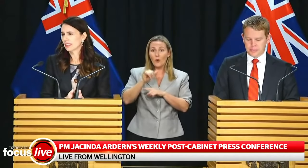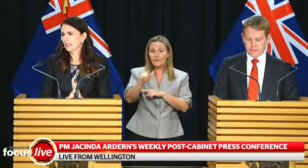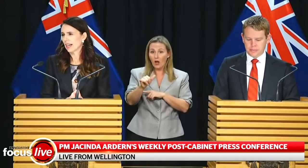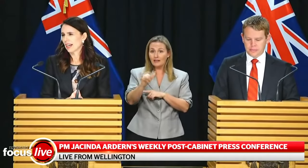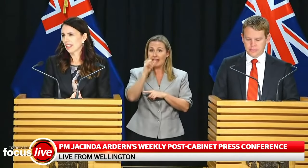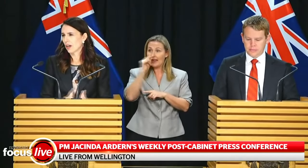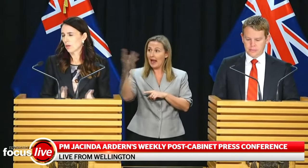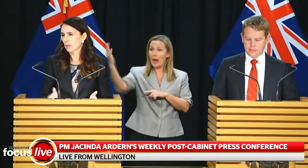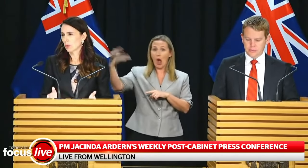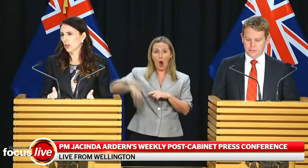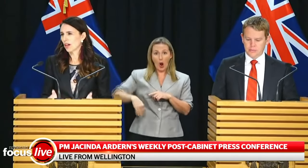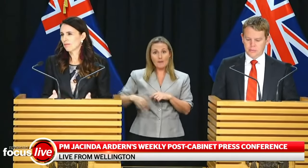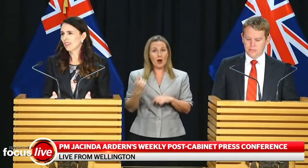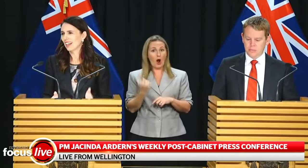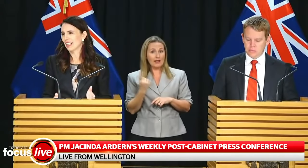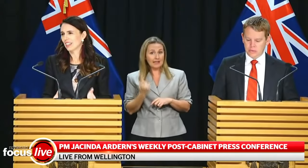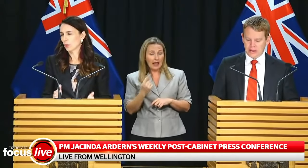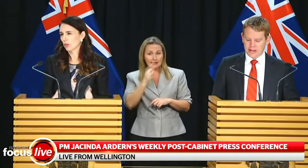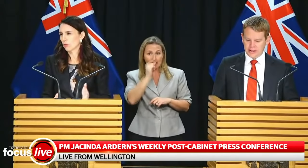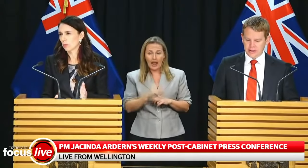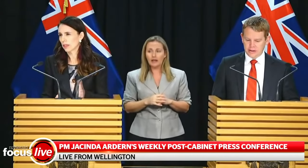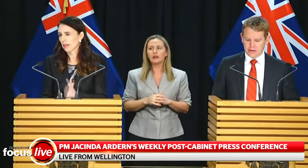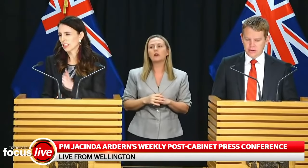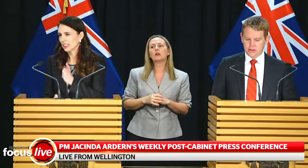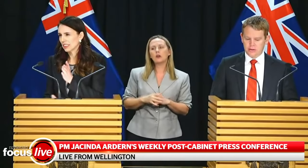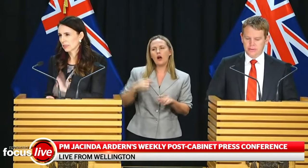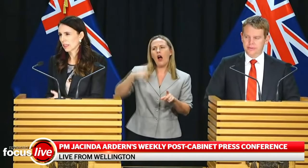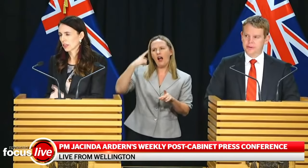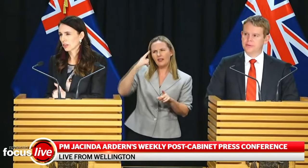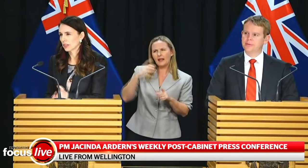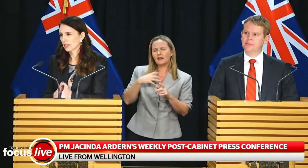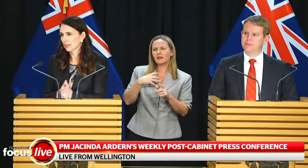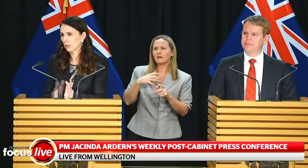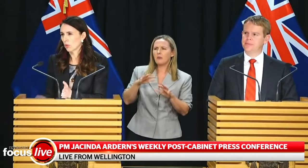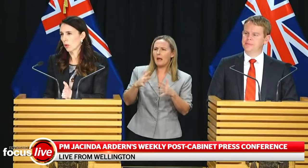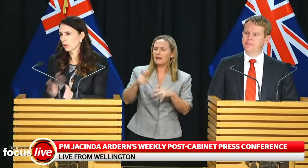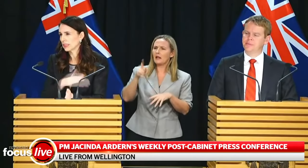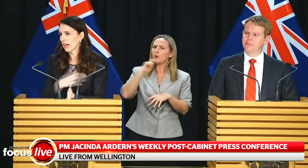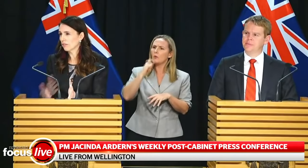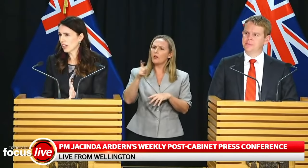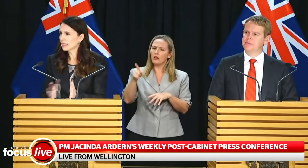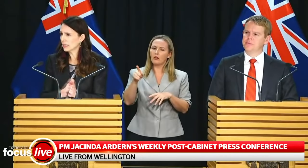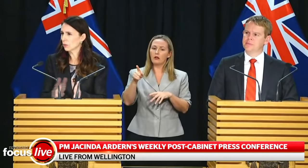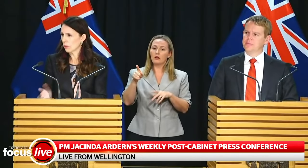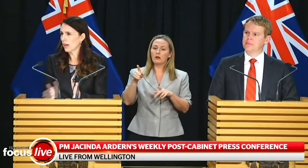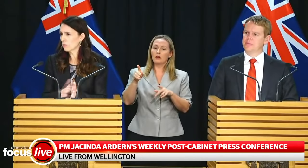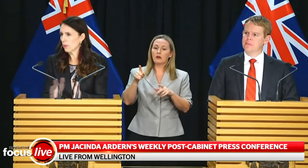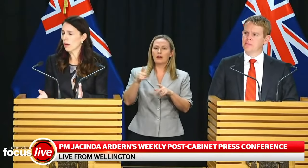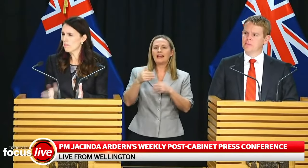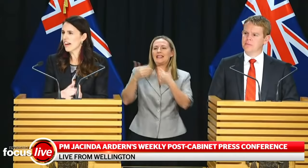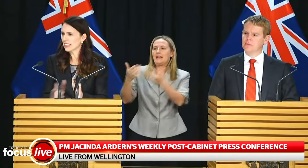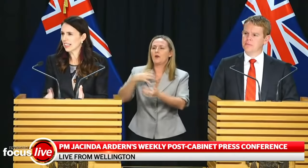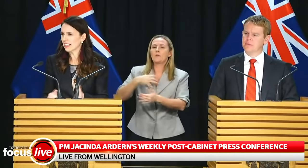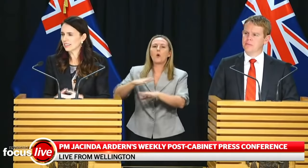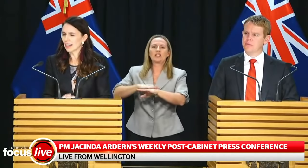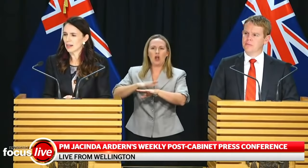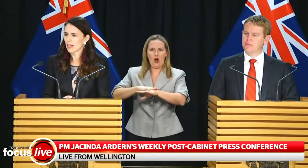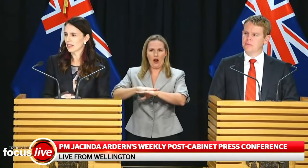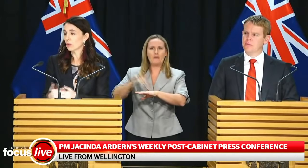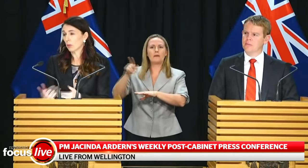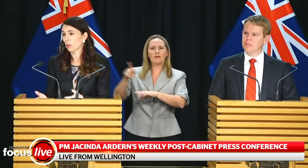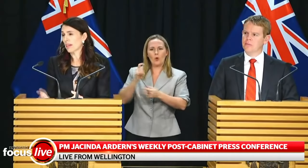do is allow a bit more time in order for pre-departure testing to be concluded before we would start flights. That we might factor that